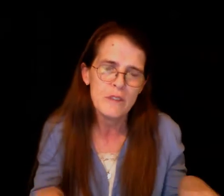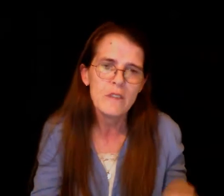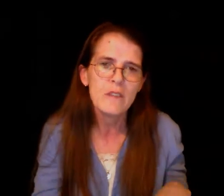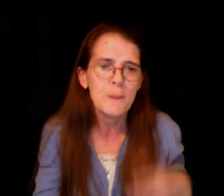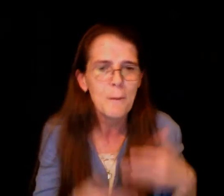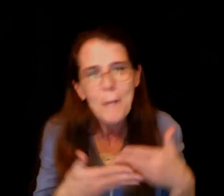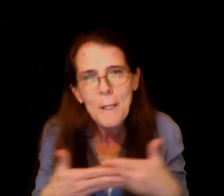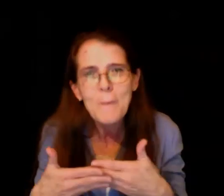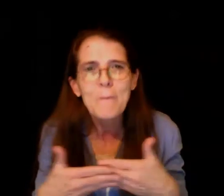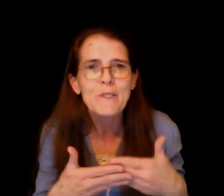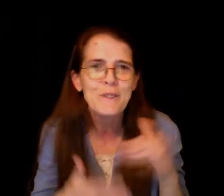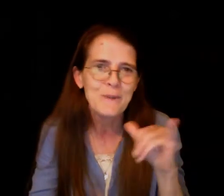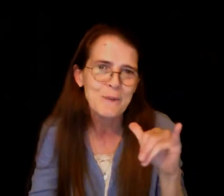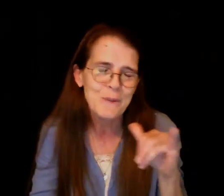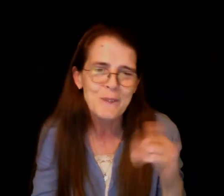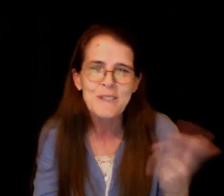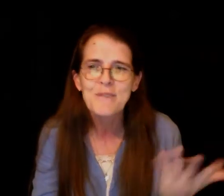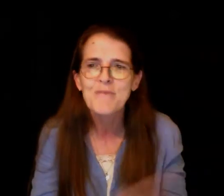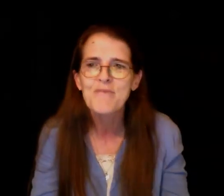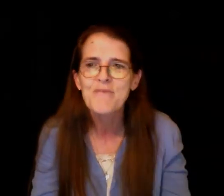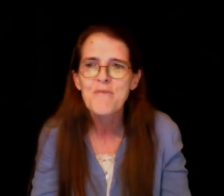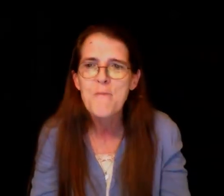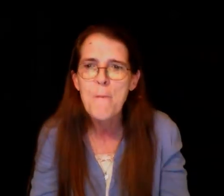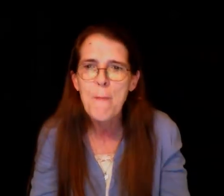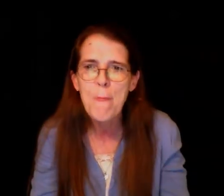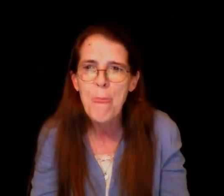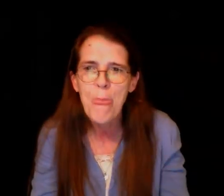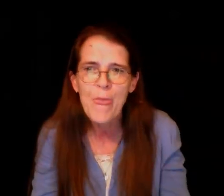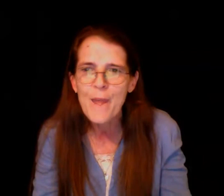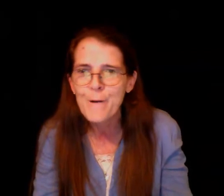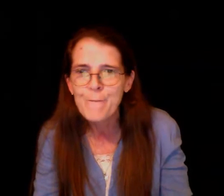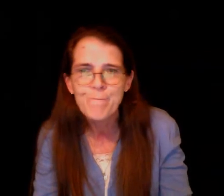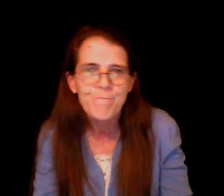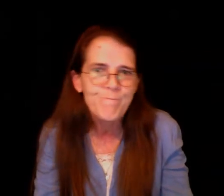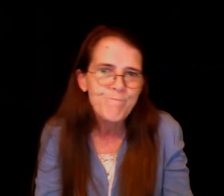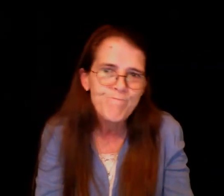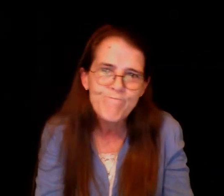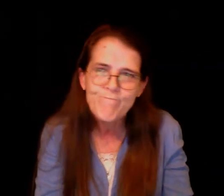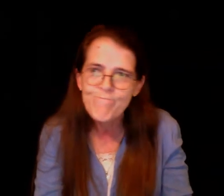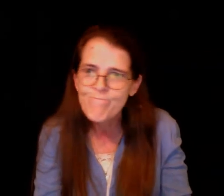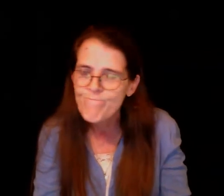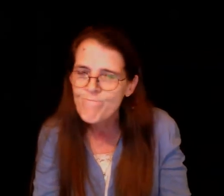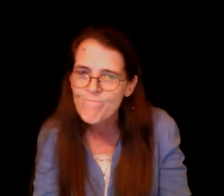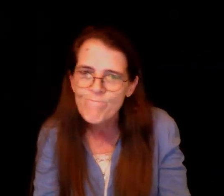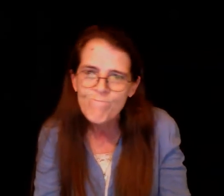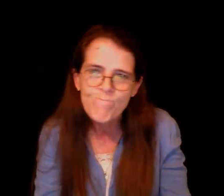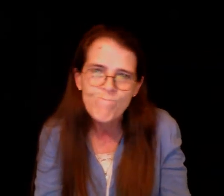before we pick you up, and you said we can play Mario.